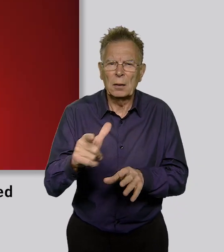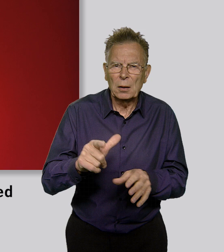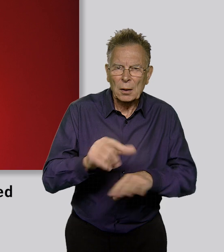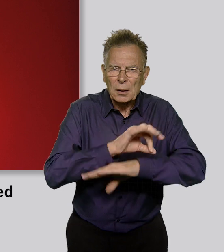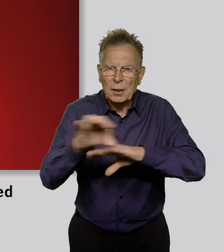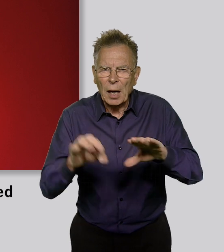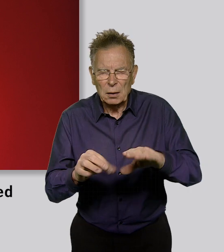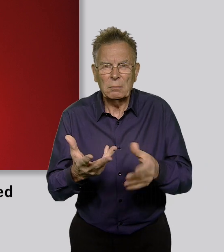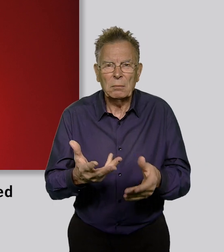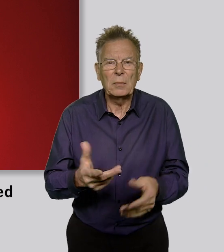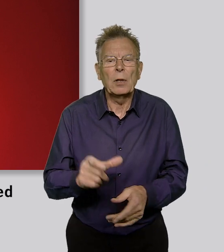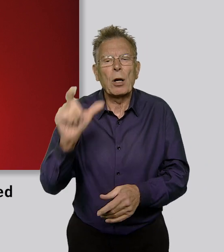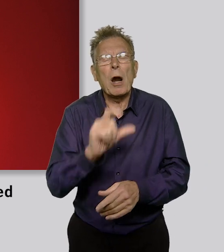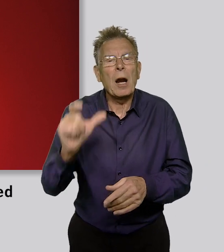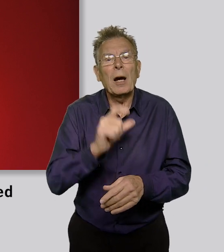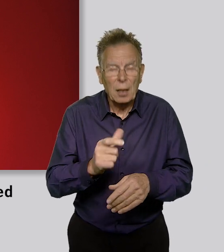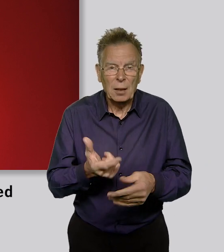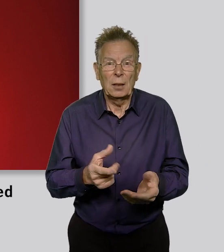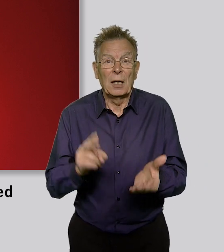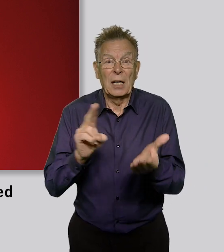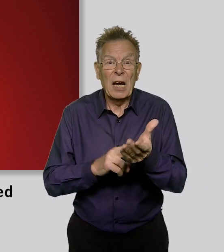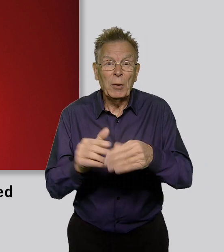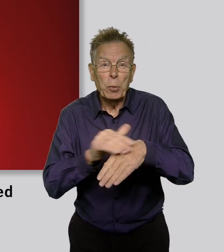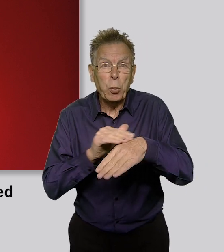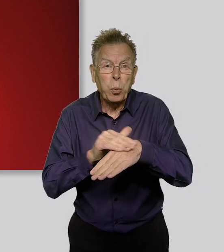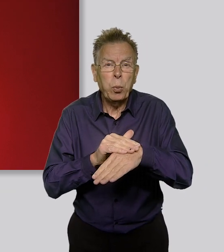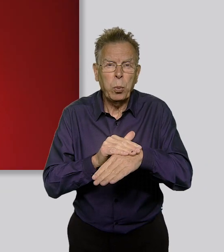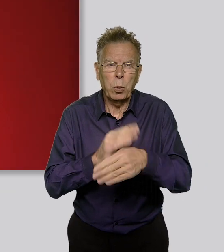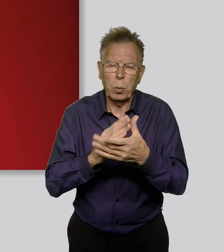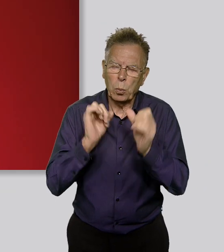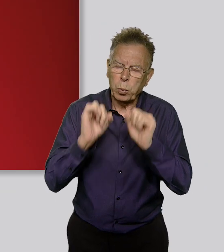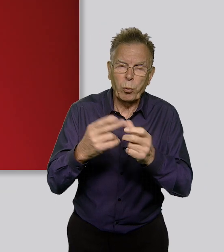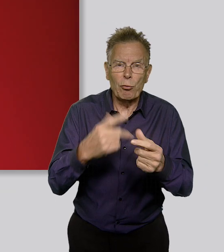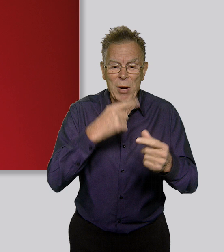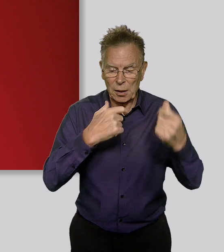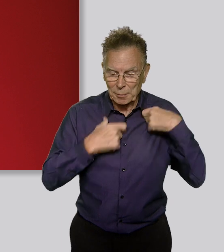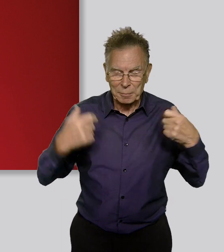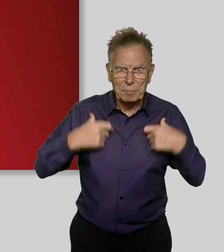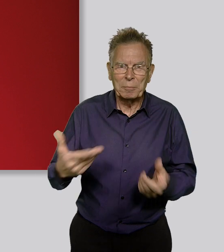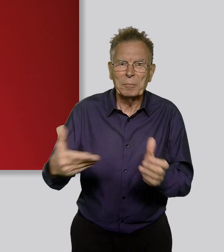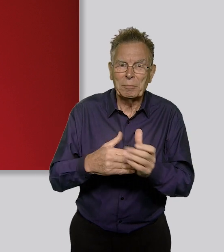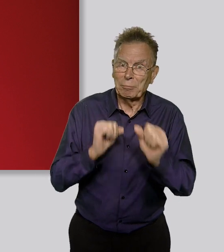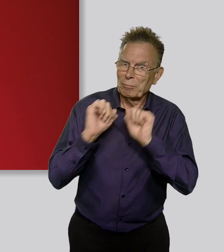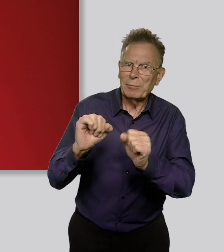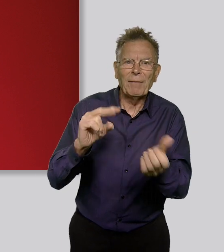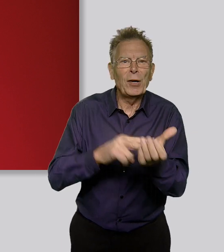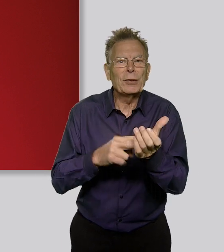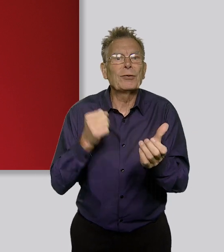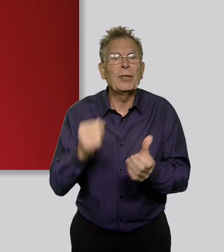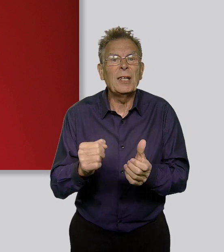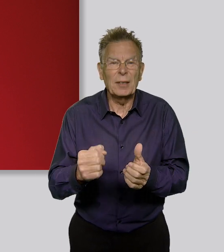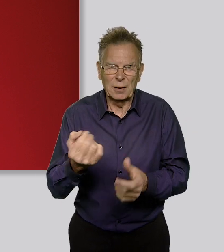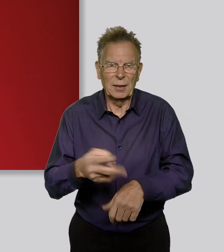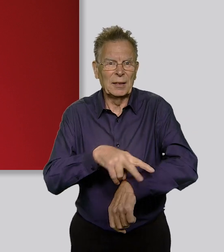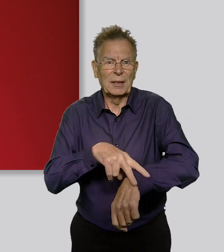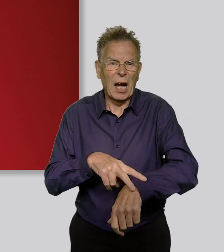featuring bespoke navy fabric teamed with accents of our signature red to make it unmistakably Virgin and improve